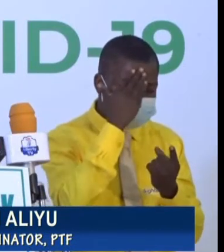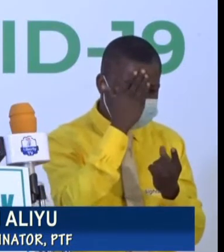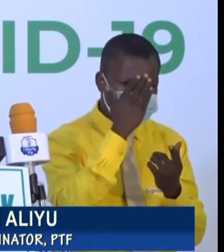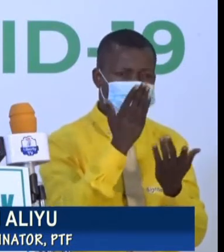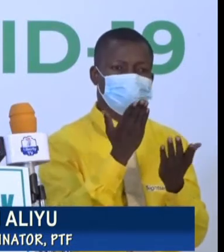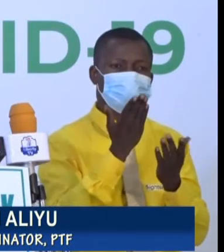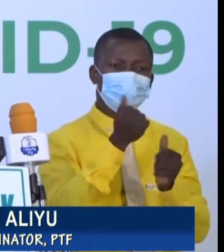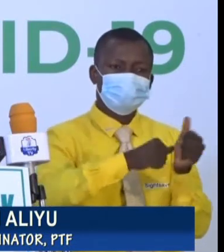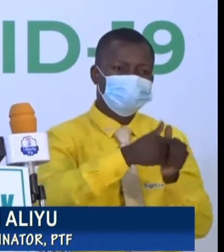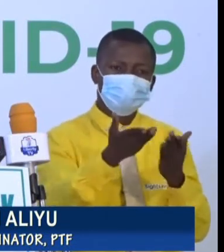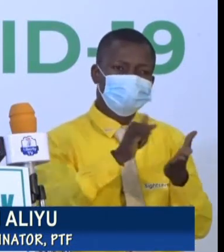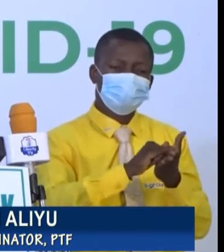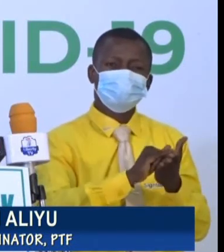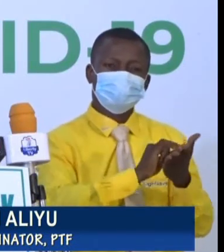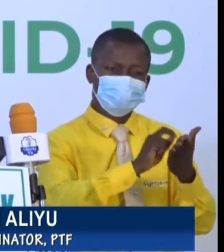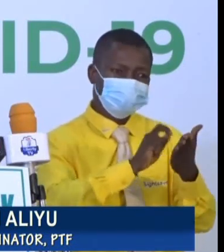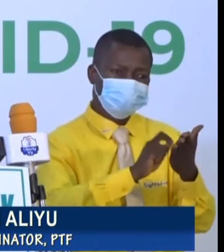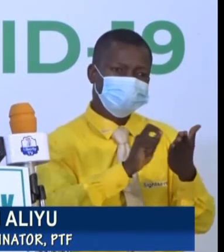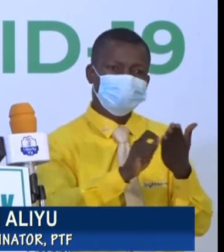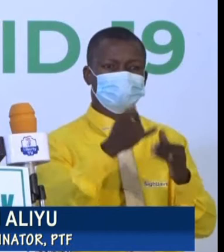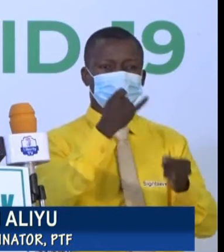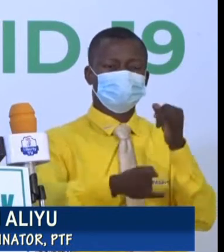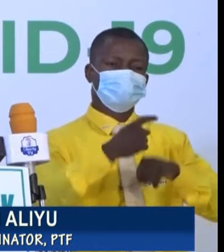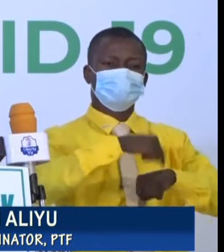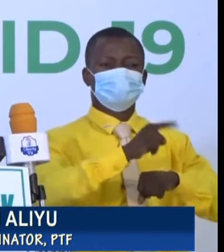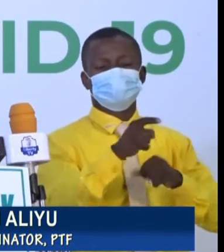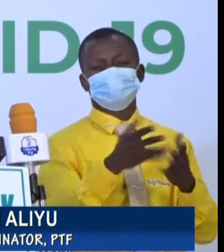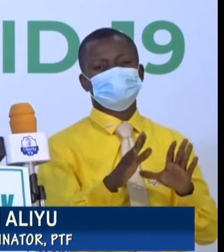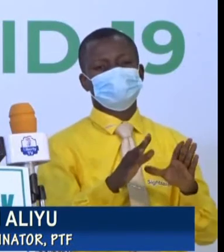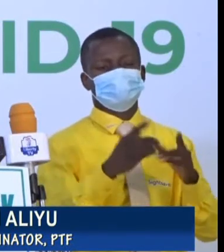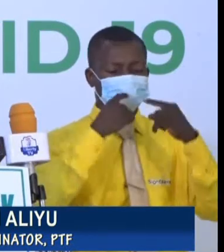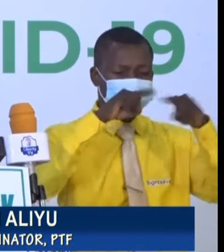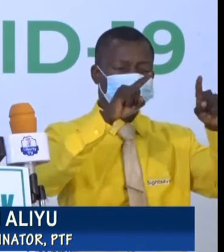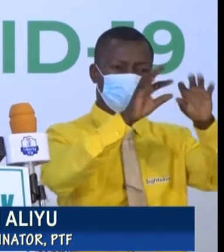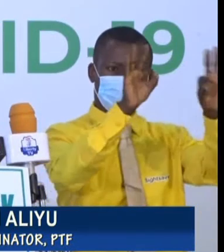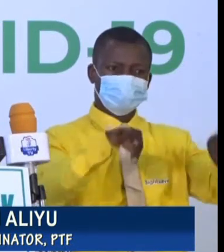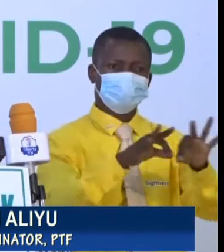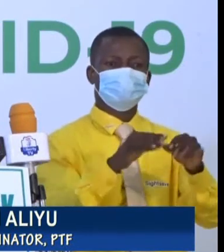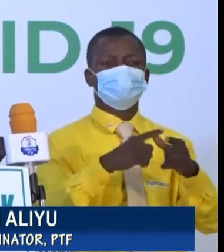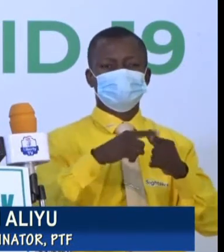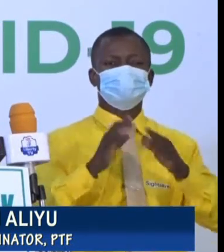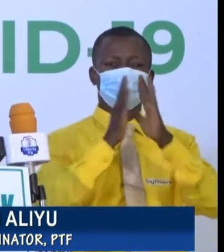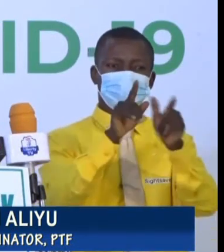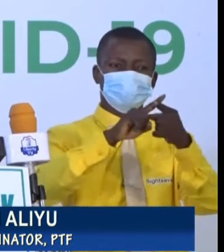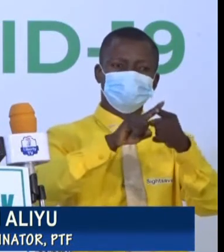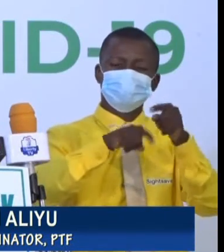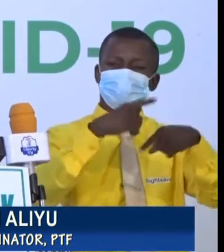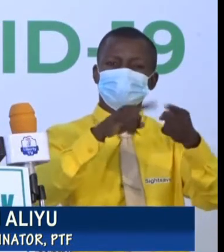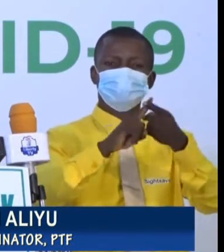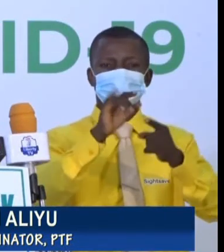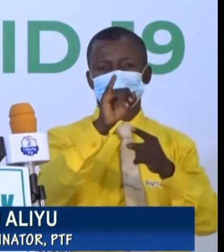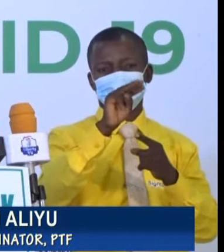have changed since the last time you completed your health declaration form, and ask you to proceed to immigration for